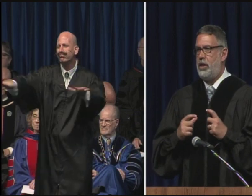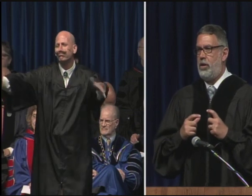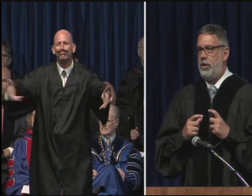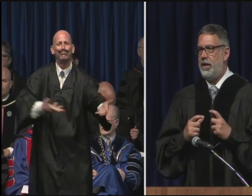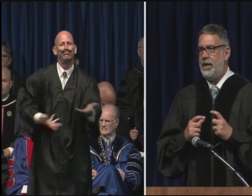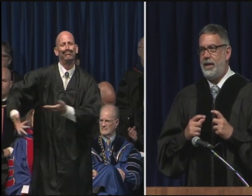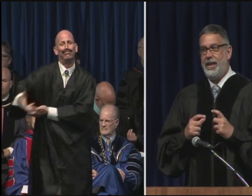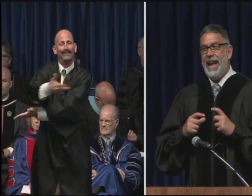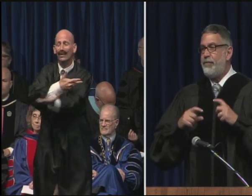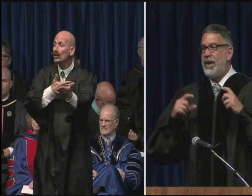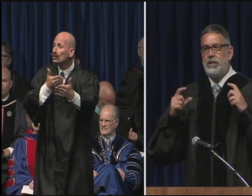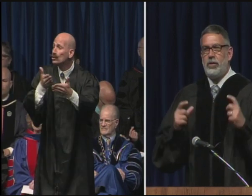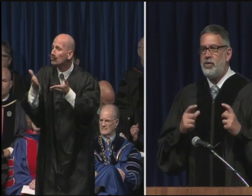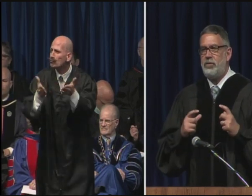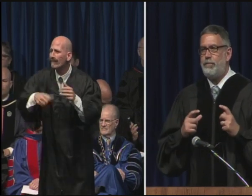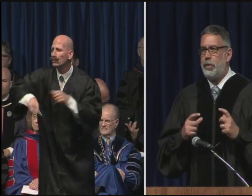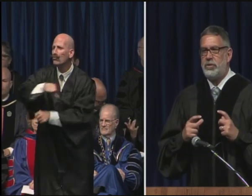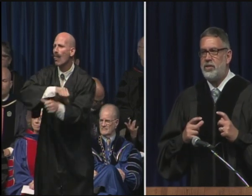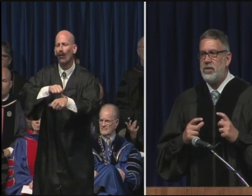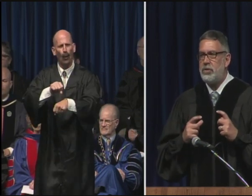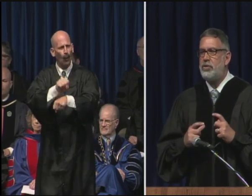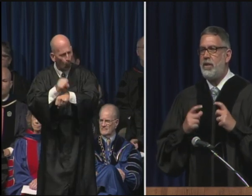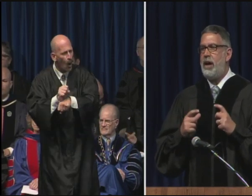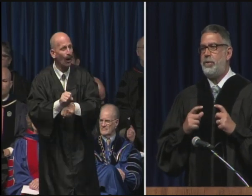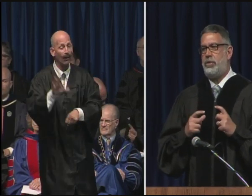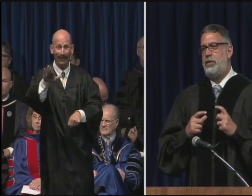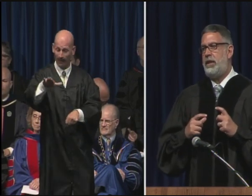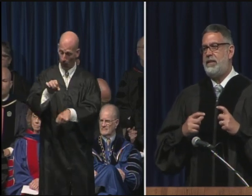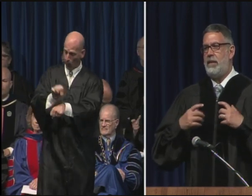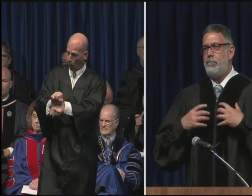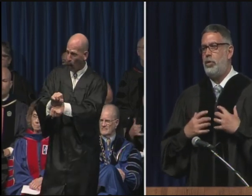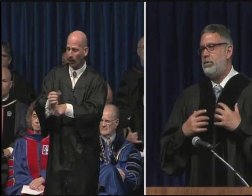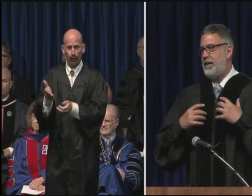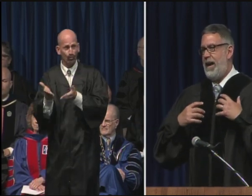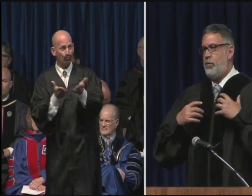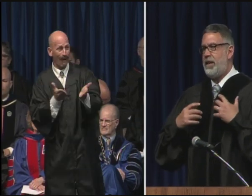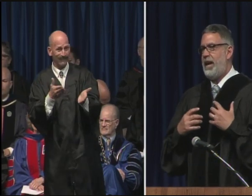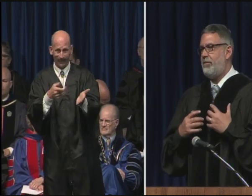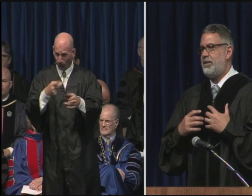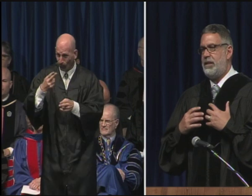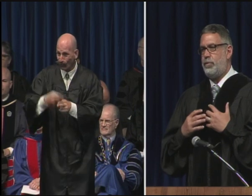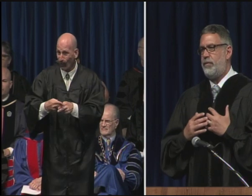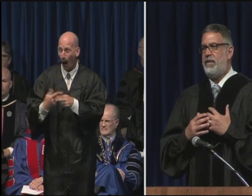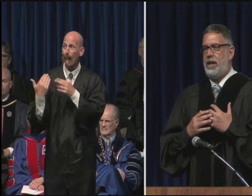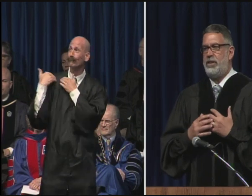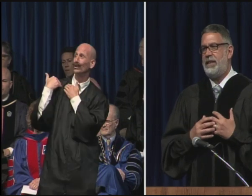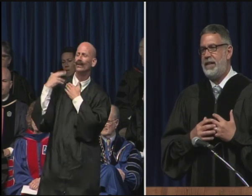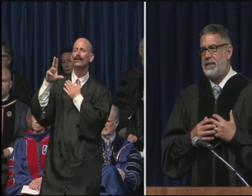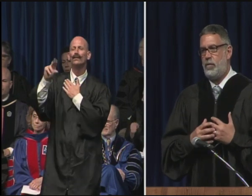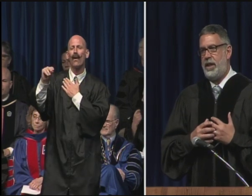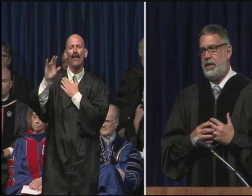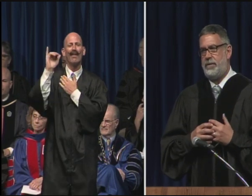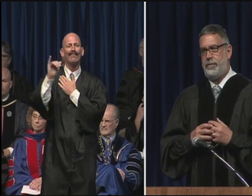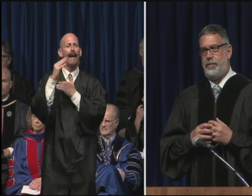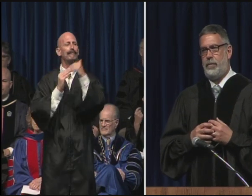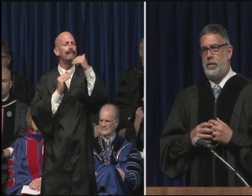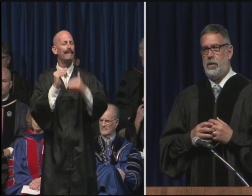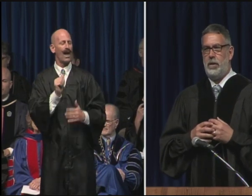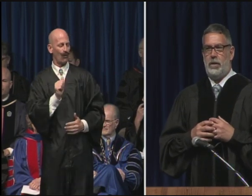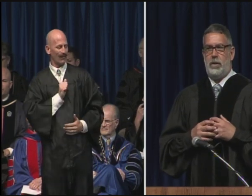hard. And frankly, those aren't burdens, those are opportunities that mold our character in profound and lasting ways.